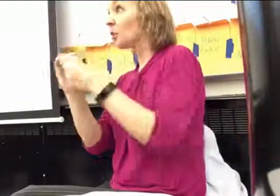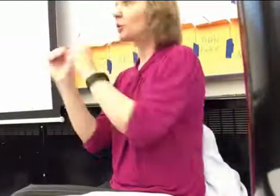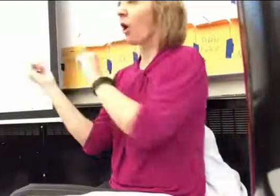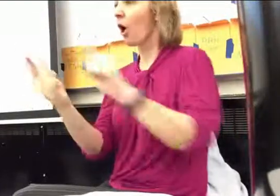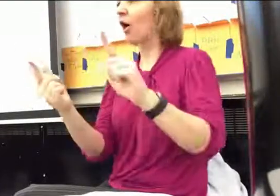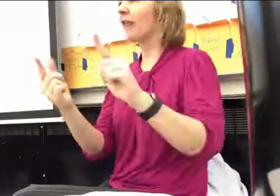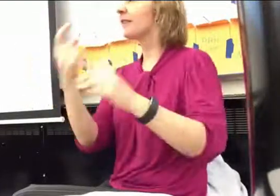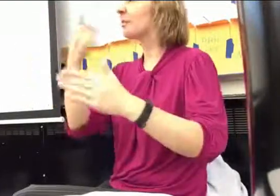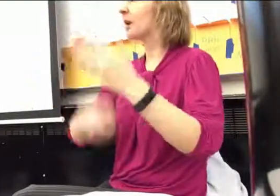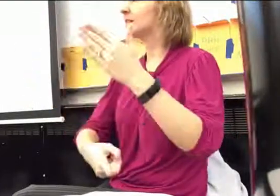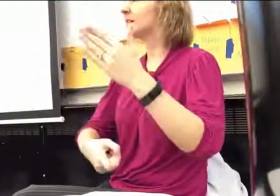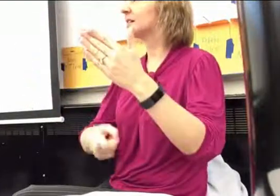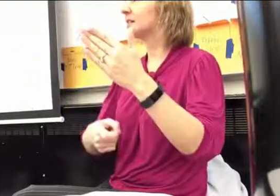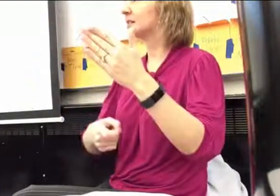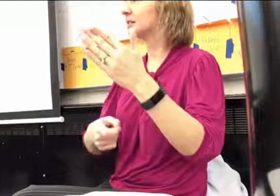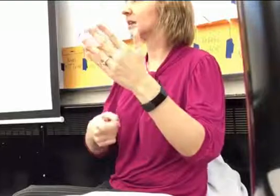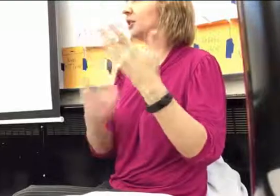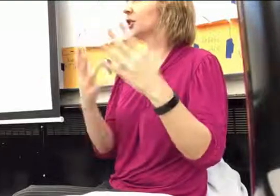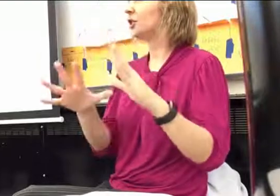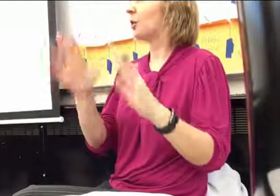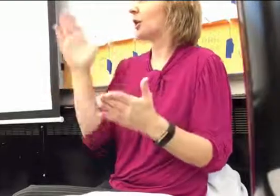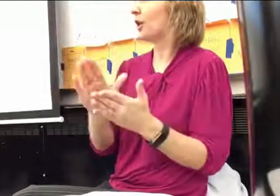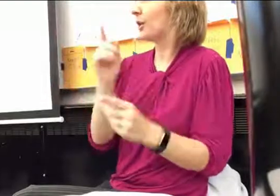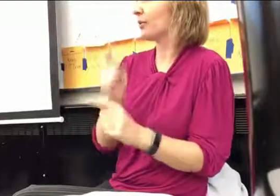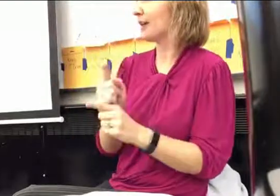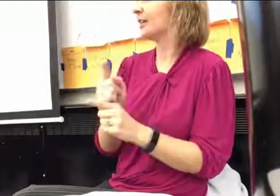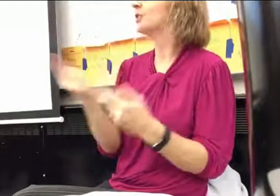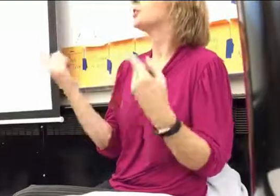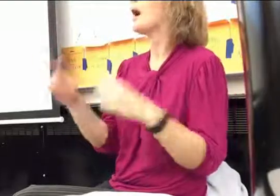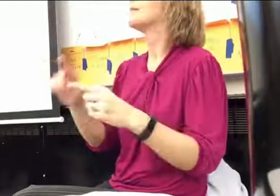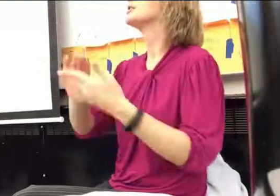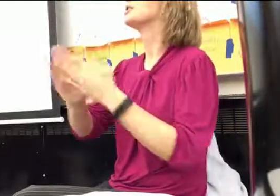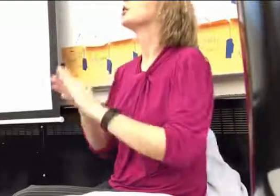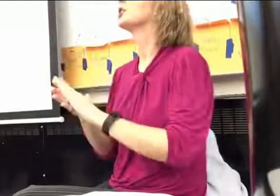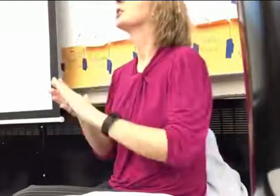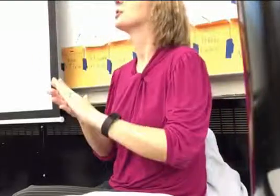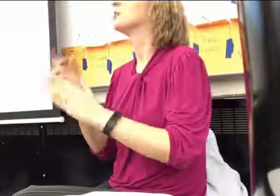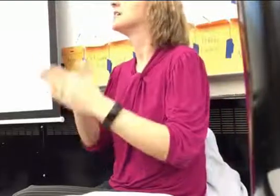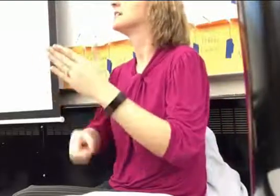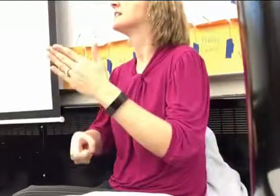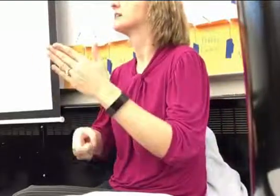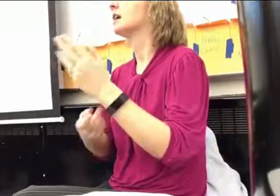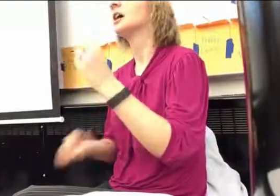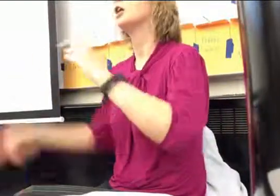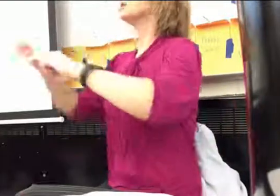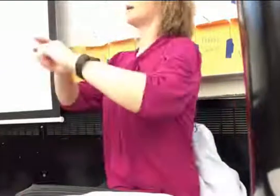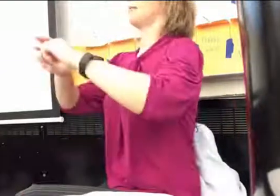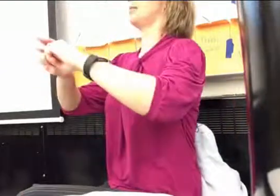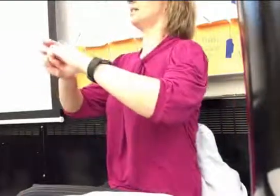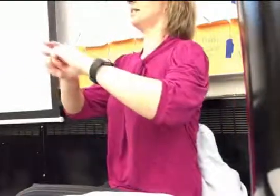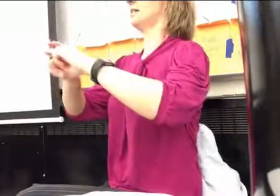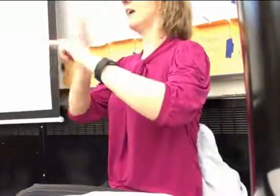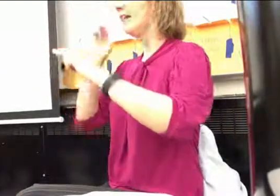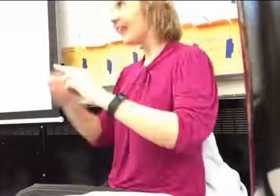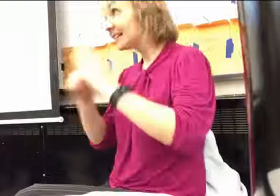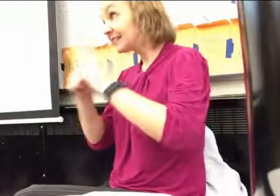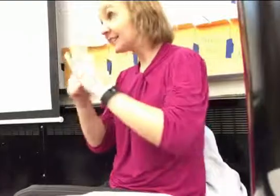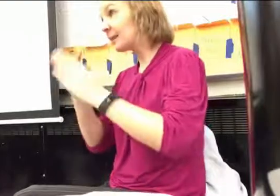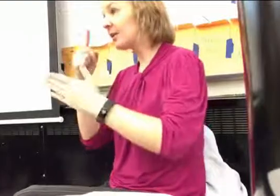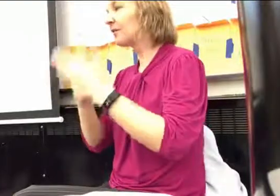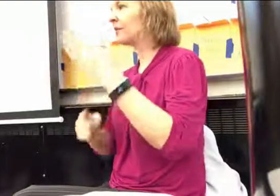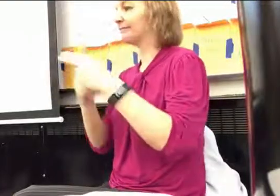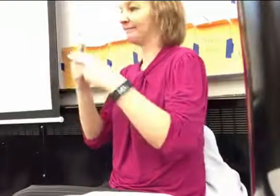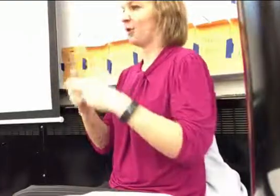your prices? So what's going to happen to the price of burgers in the United States? It's going to go up. This would have been an example of what is called